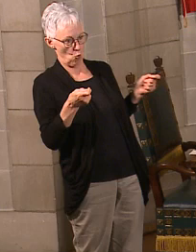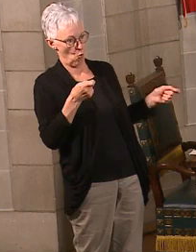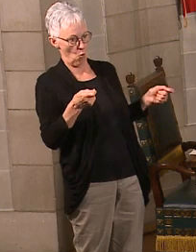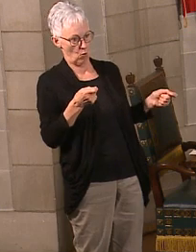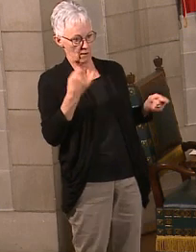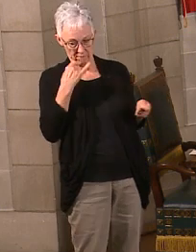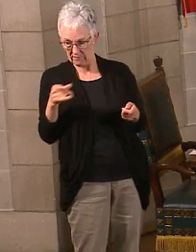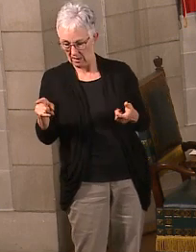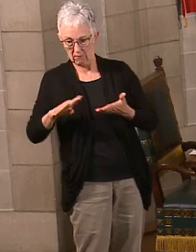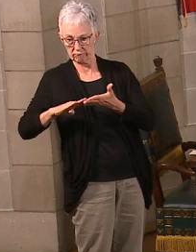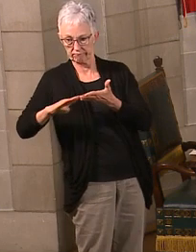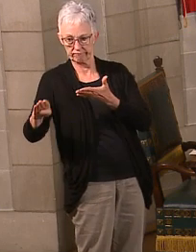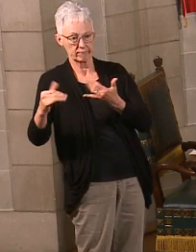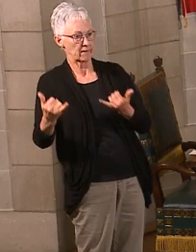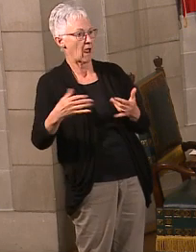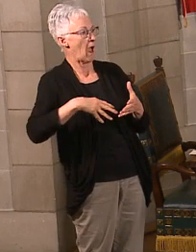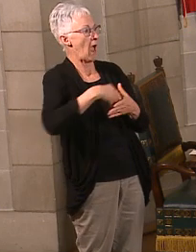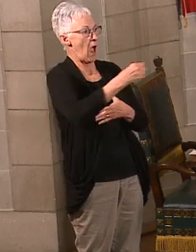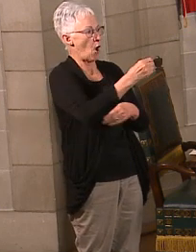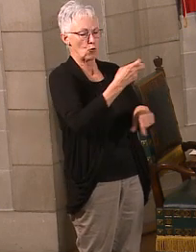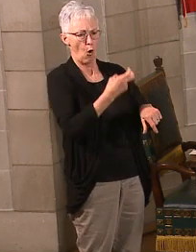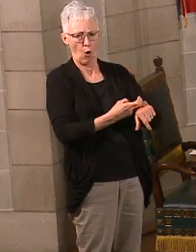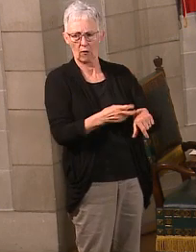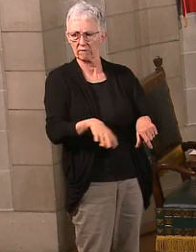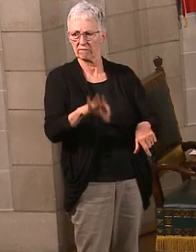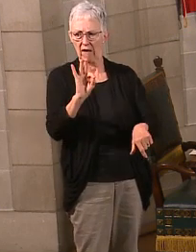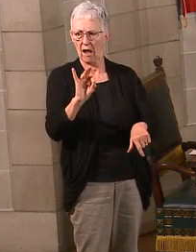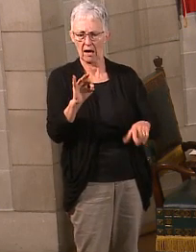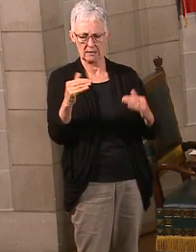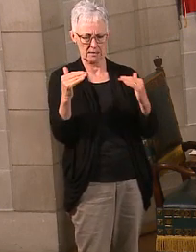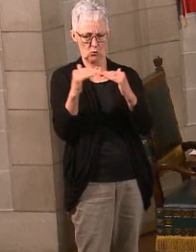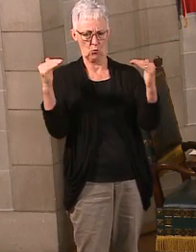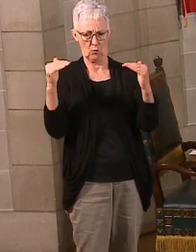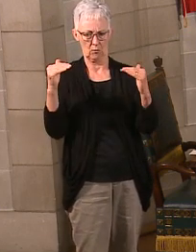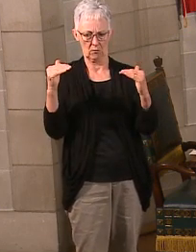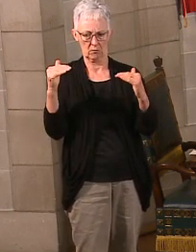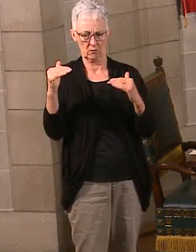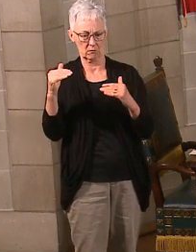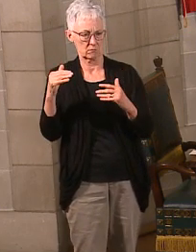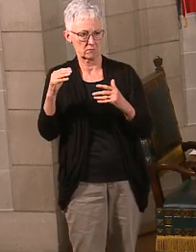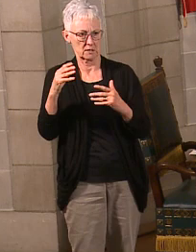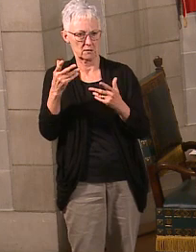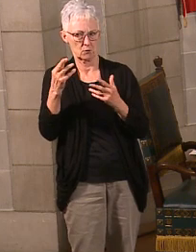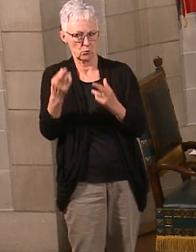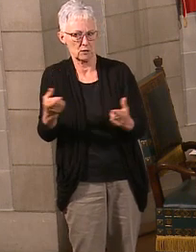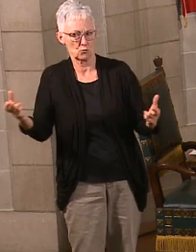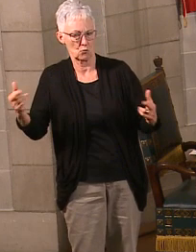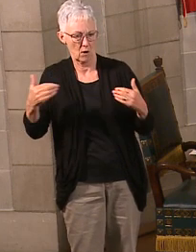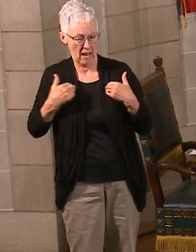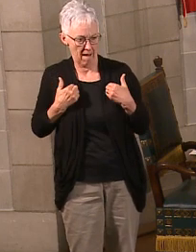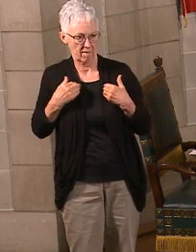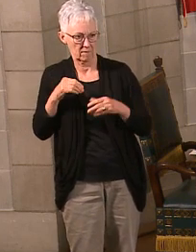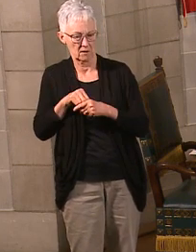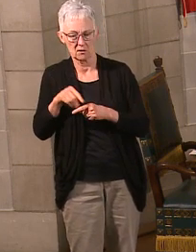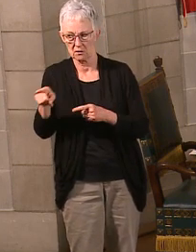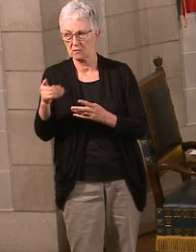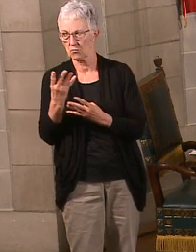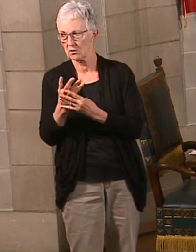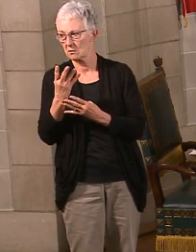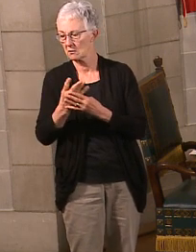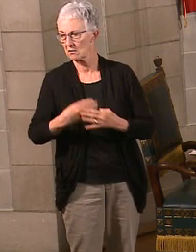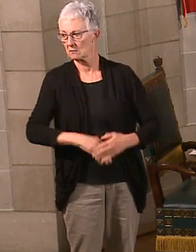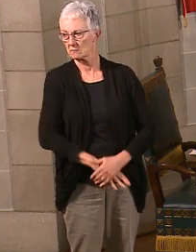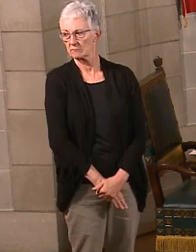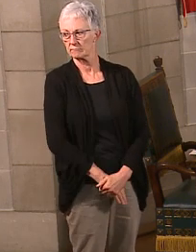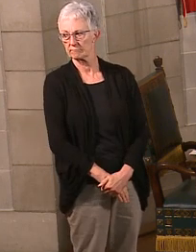those things. We have two questions from Grant Schulte. The director of Riggs. Has the virus affected how